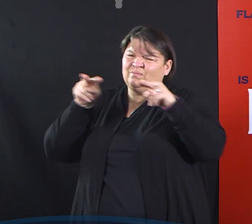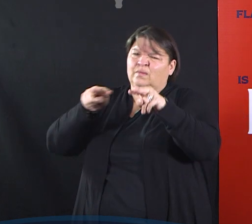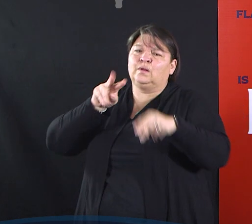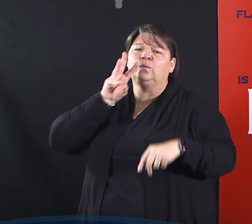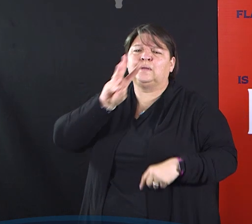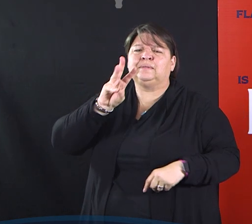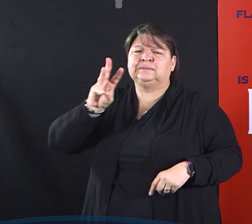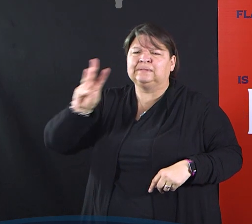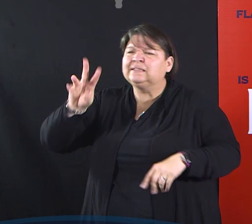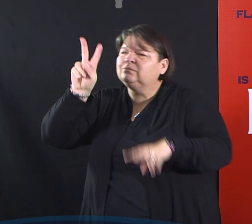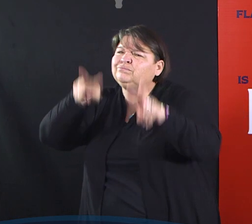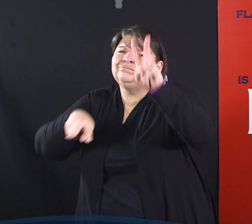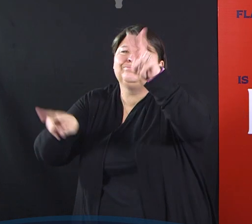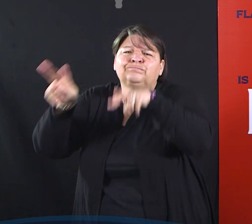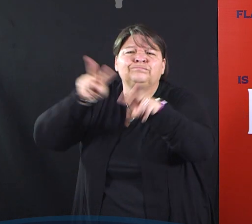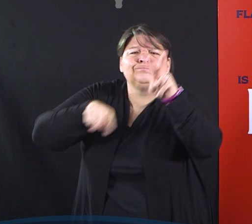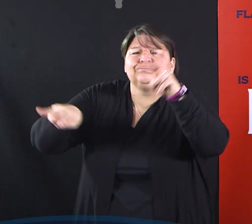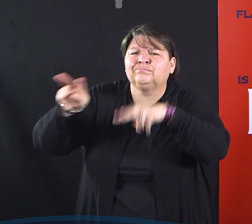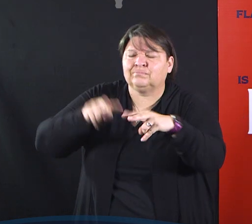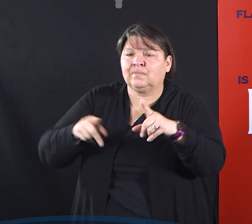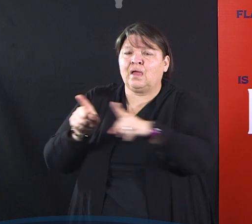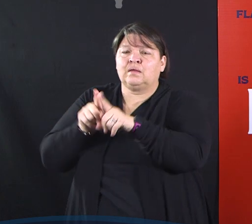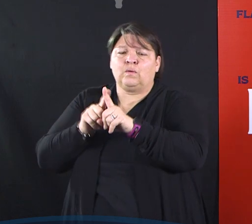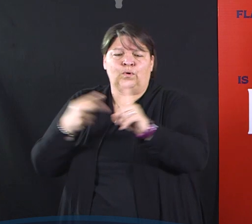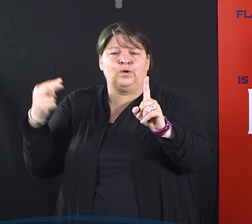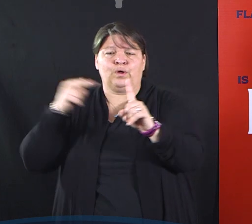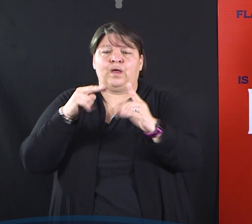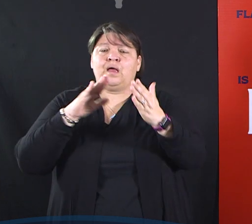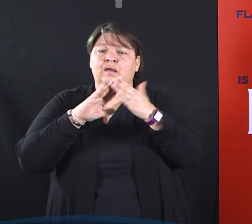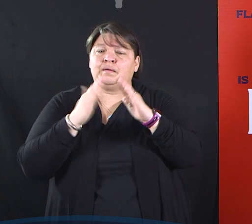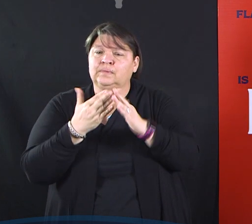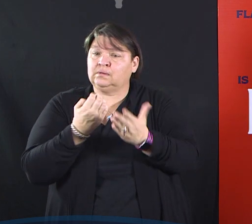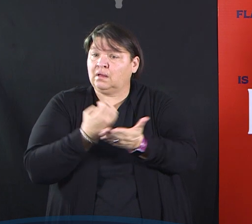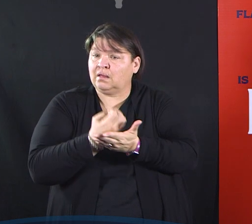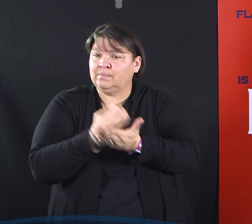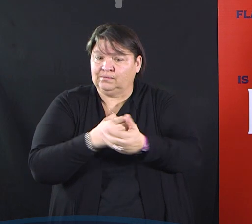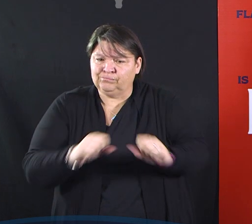Economic Development Facebook page, so you can also find information there as well.